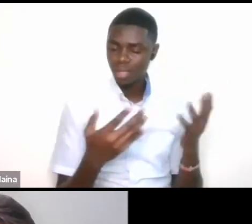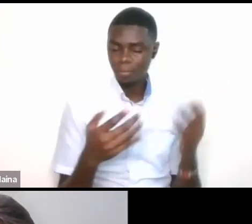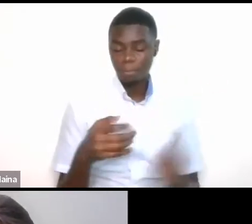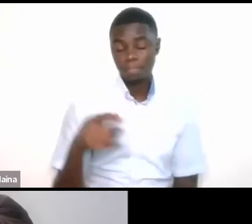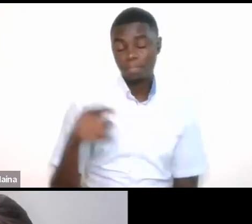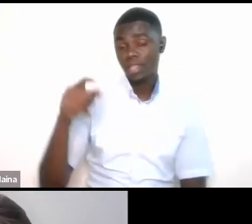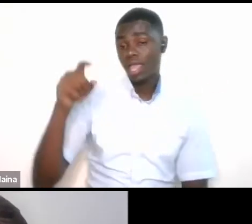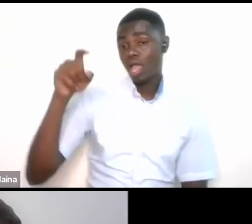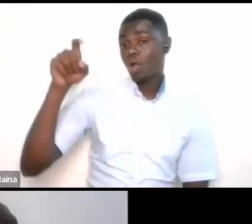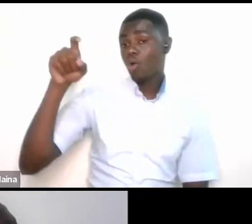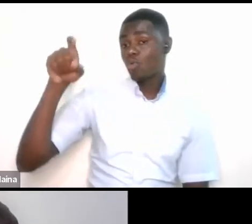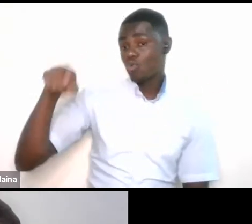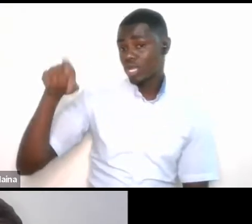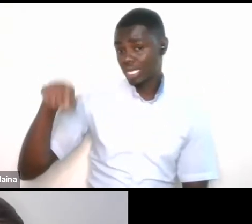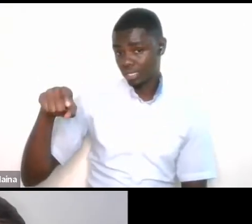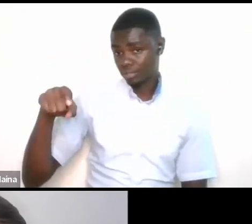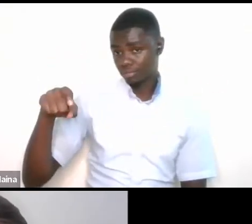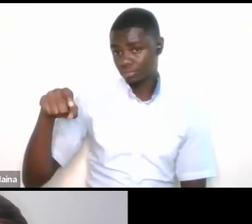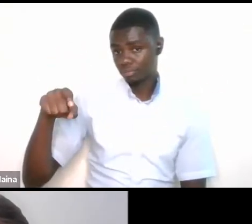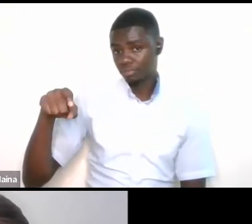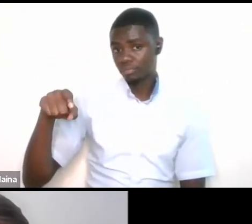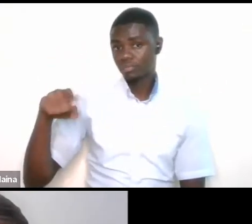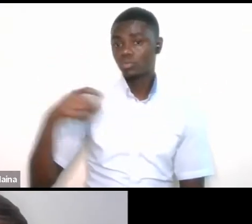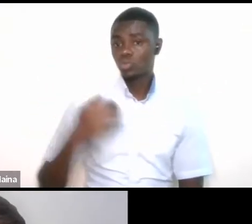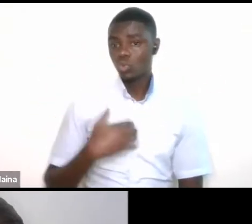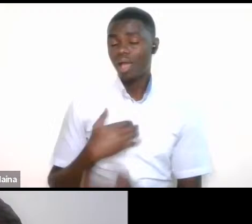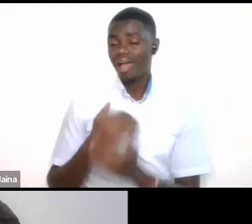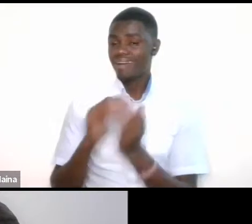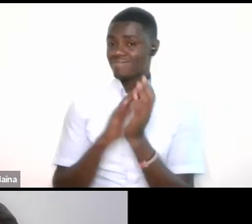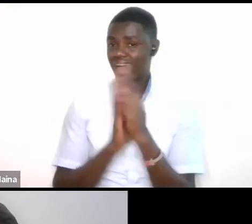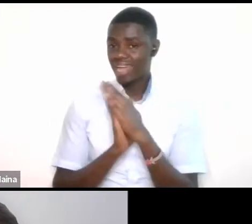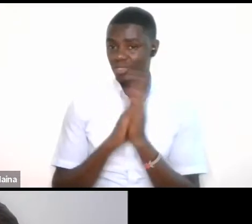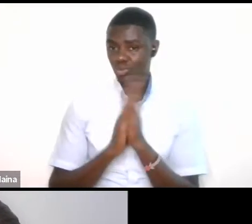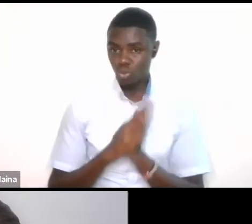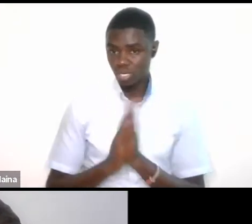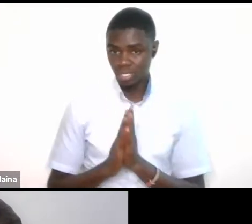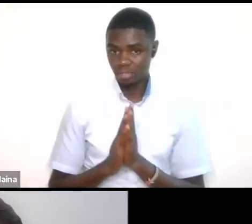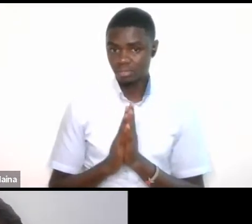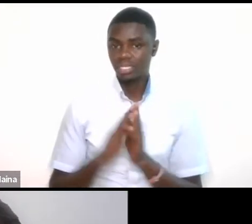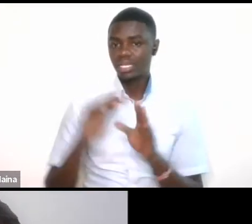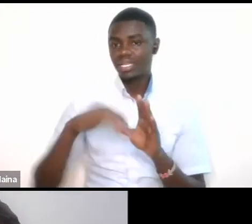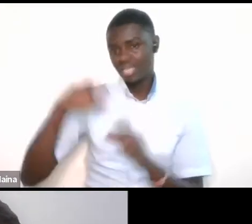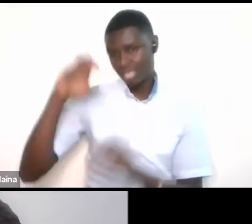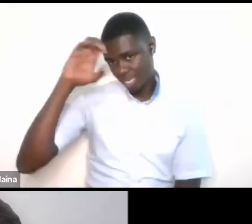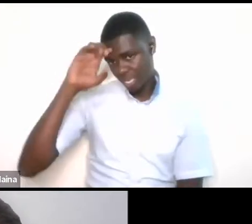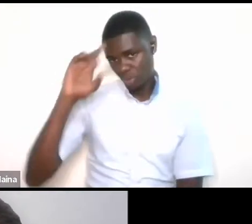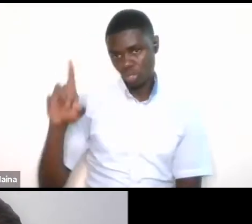to have a narrative in education